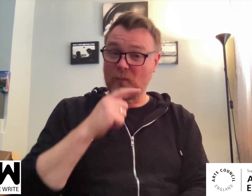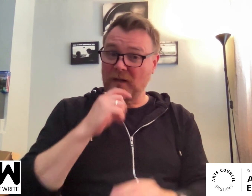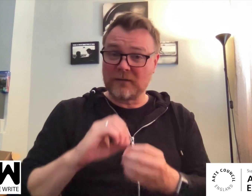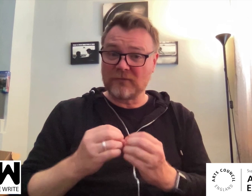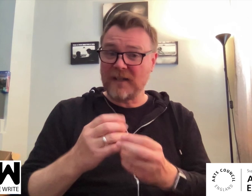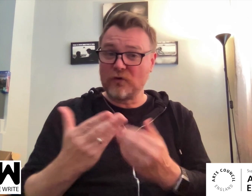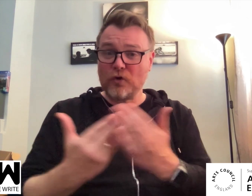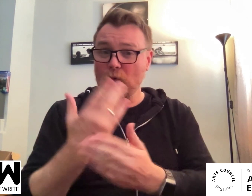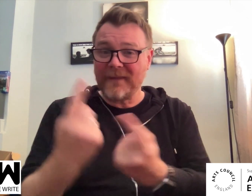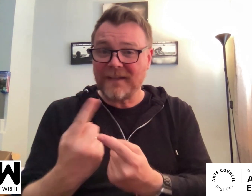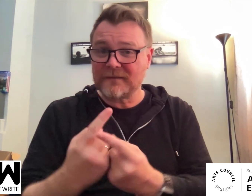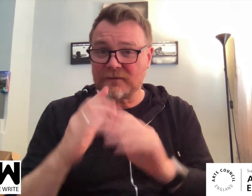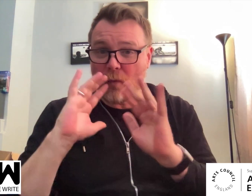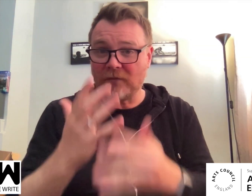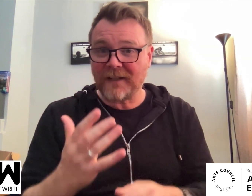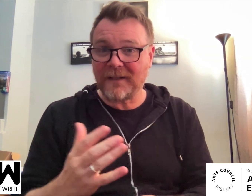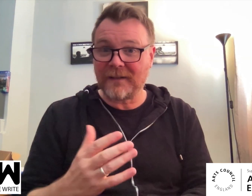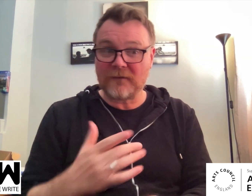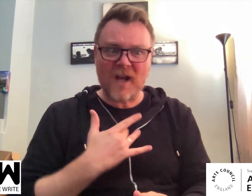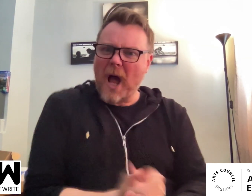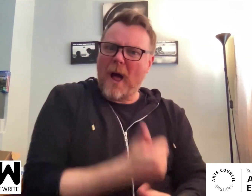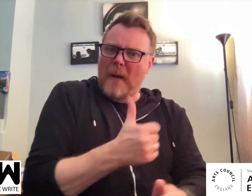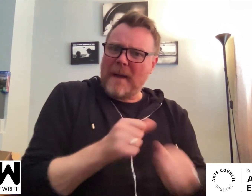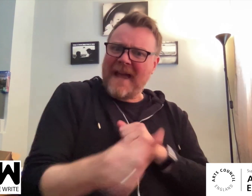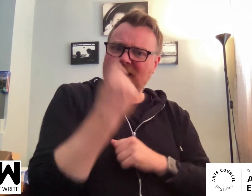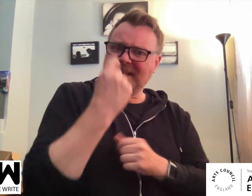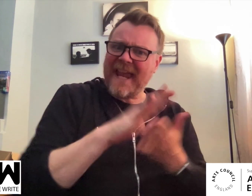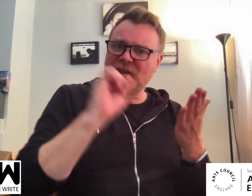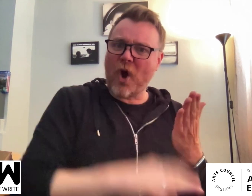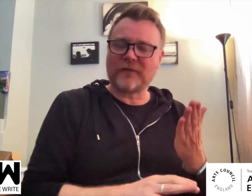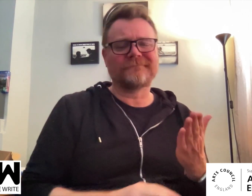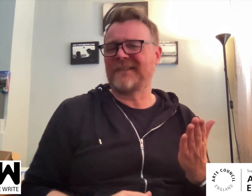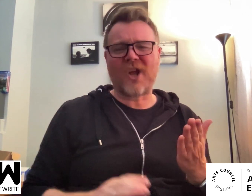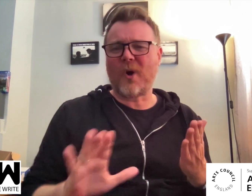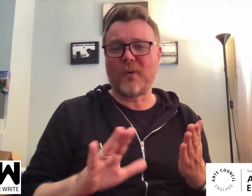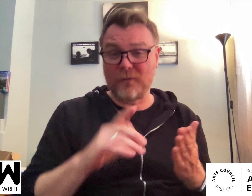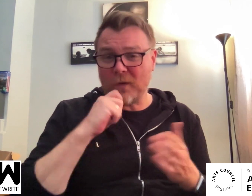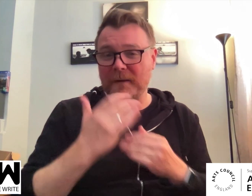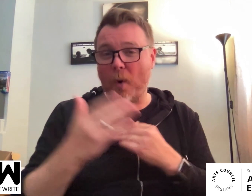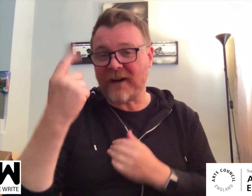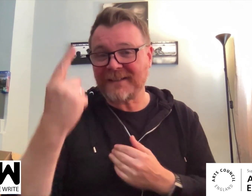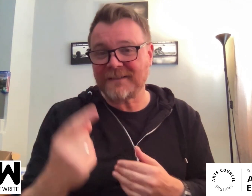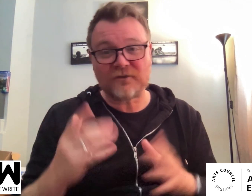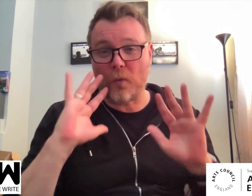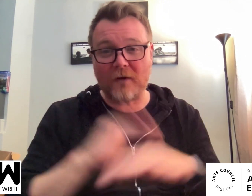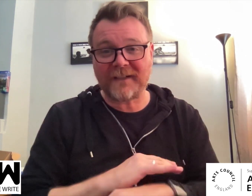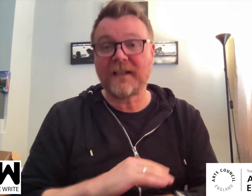person. You're going to think of new things. Don't worry about it. Don't think, oh God, that's my best idea. Your brain will come up with more ideas, so don't